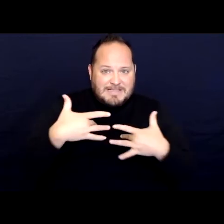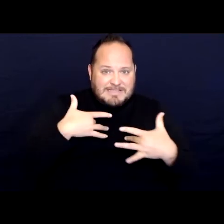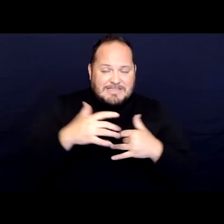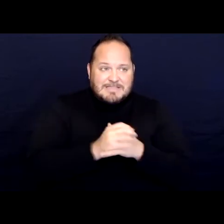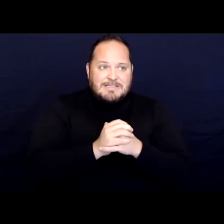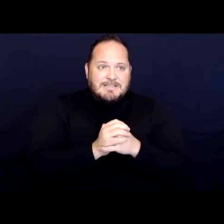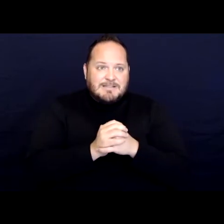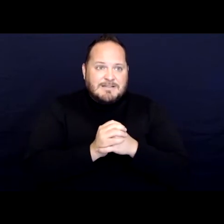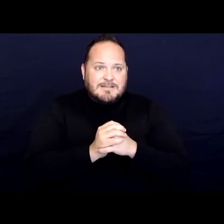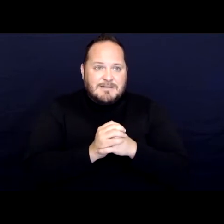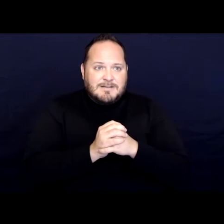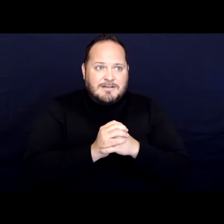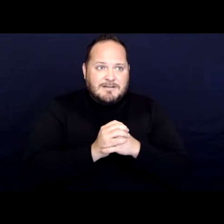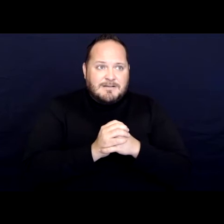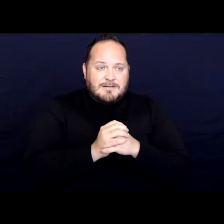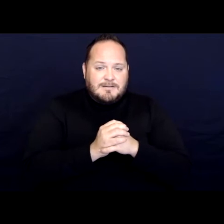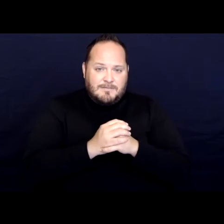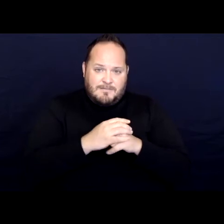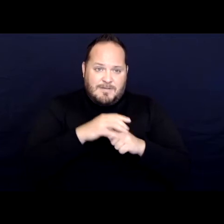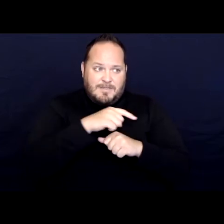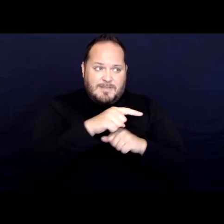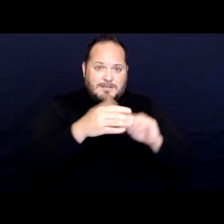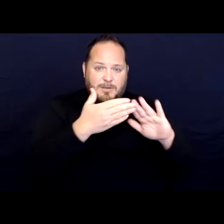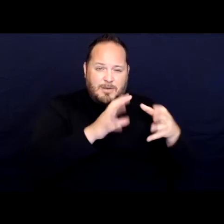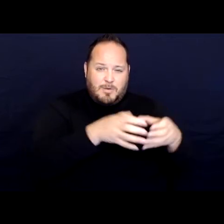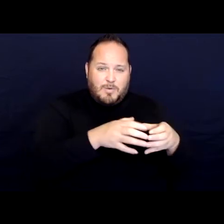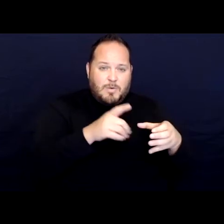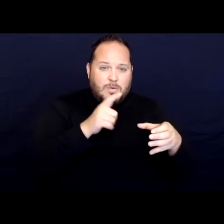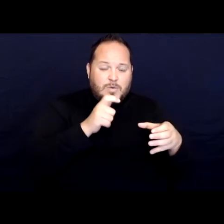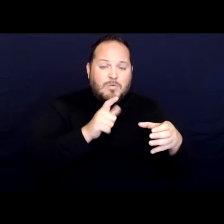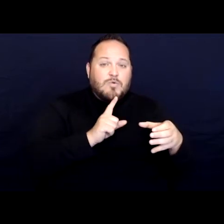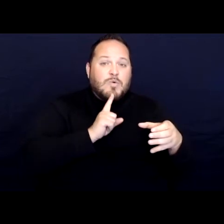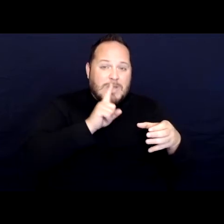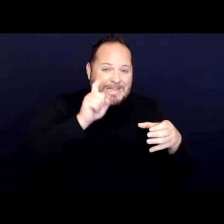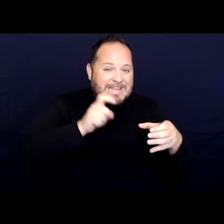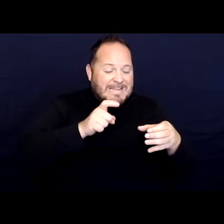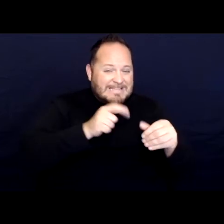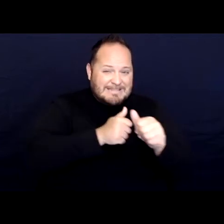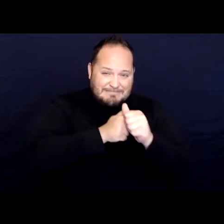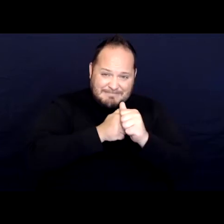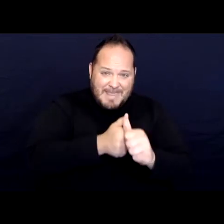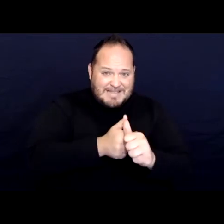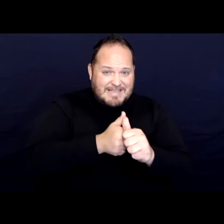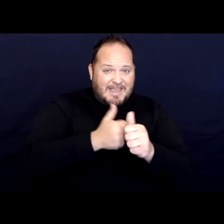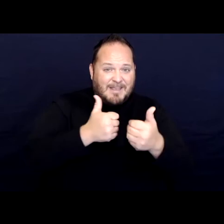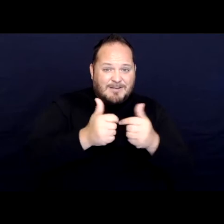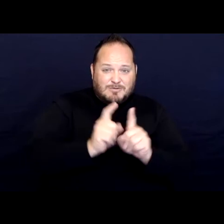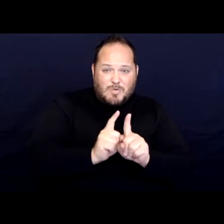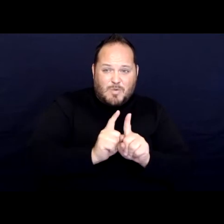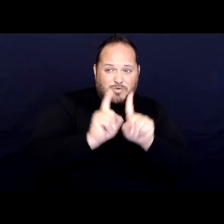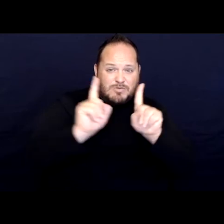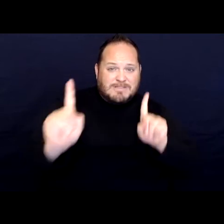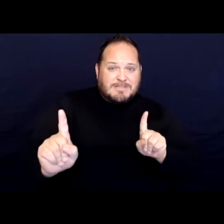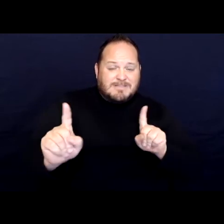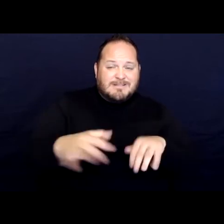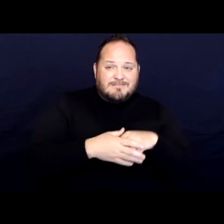needed to be maintain as much social distancing and isolation